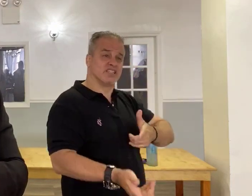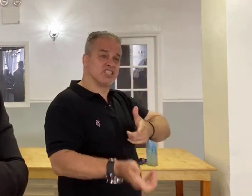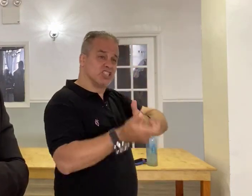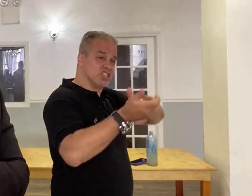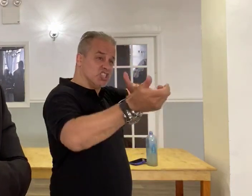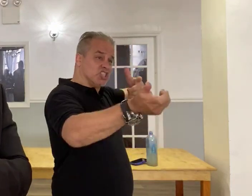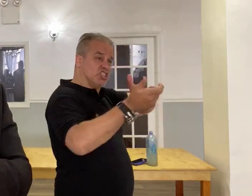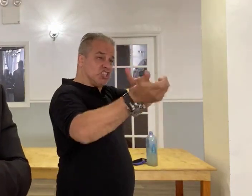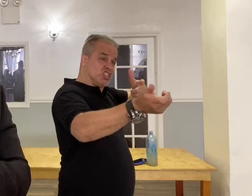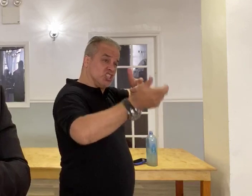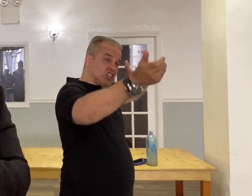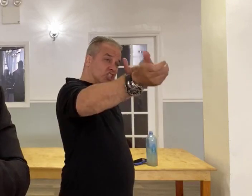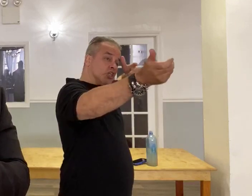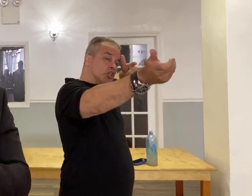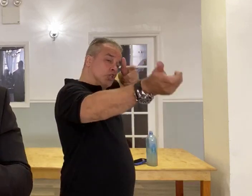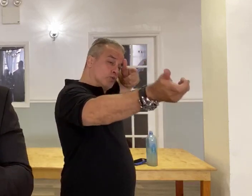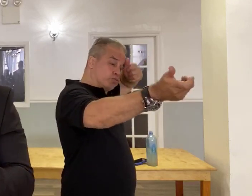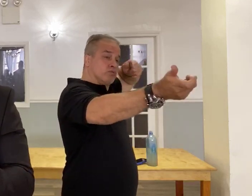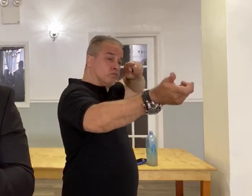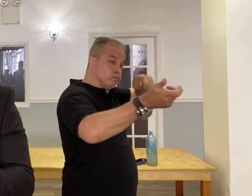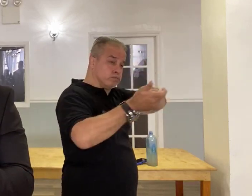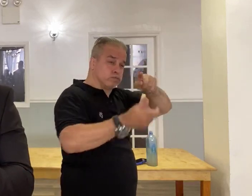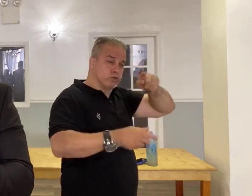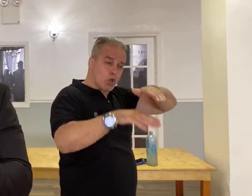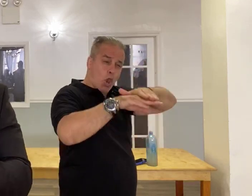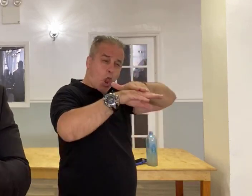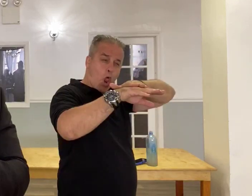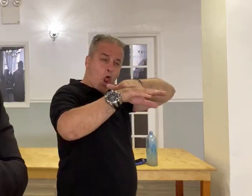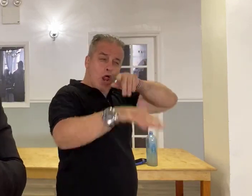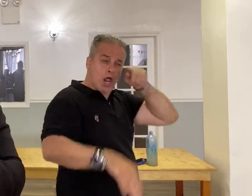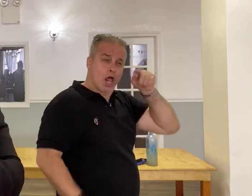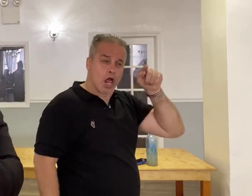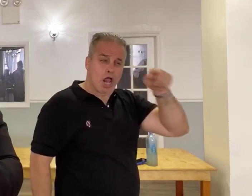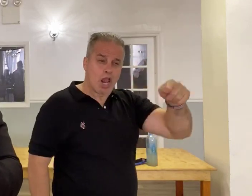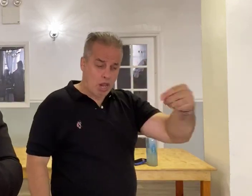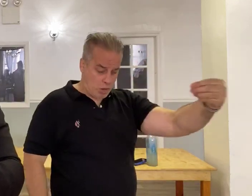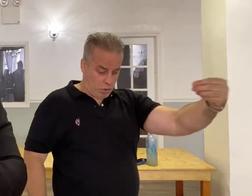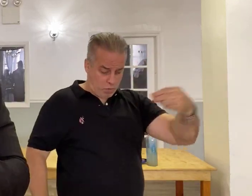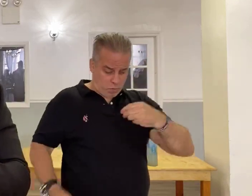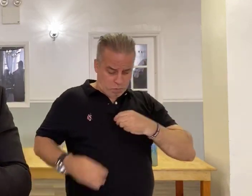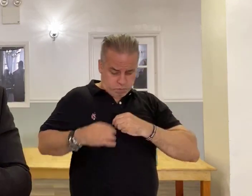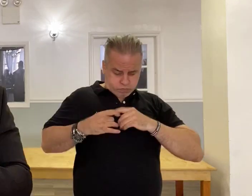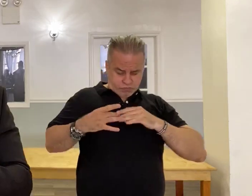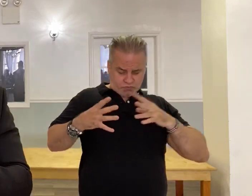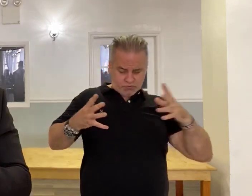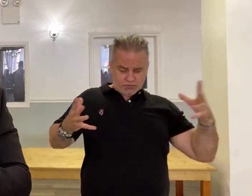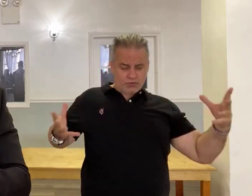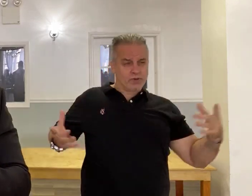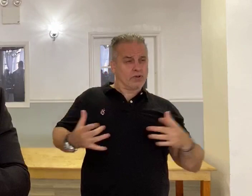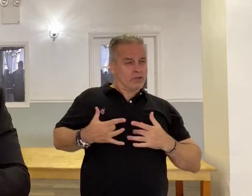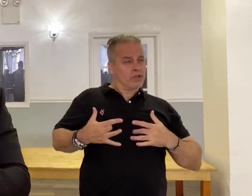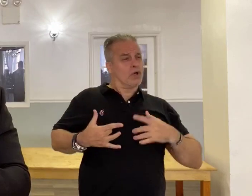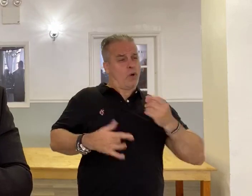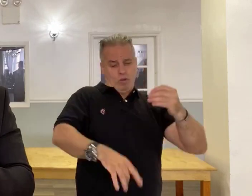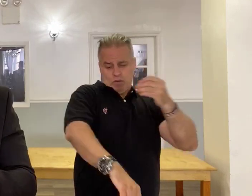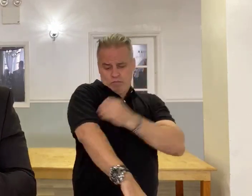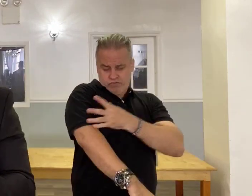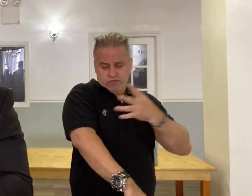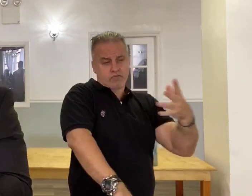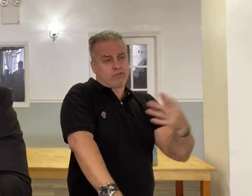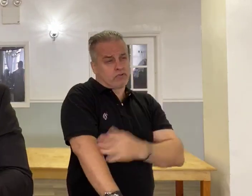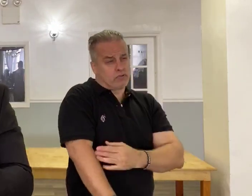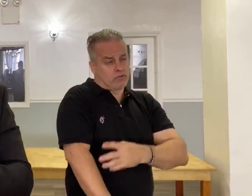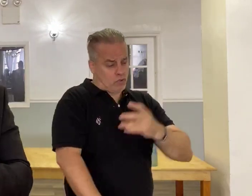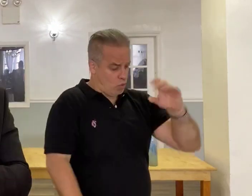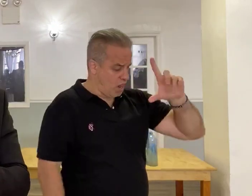get the patient sick. The patient has an open wound. That patient could get infected. You had literally had to get rid